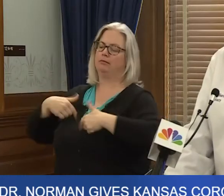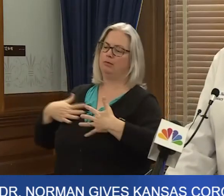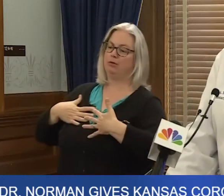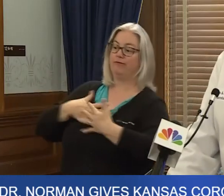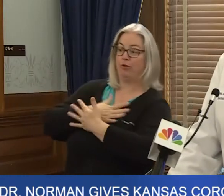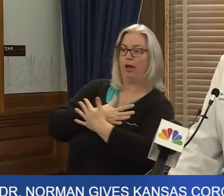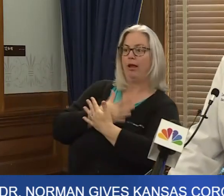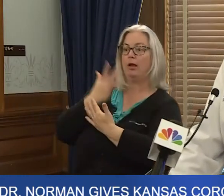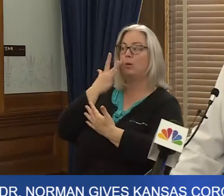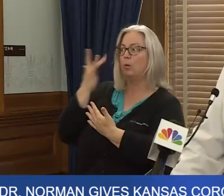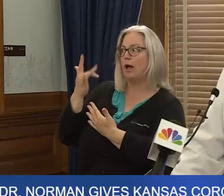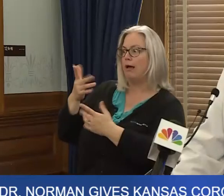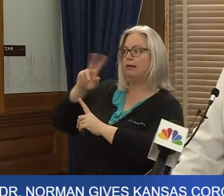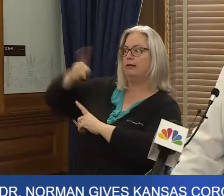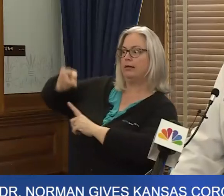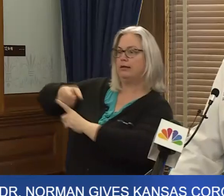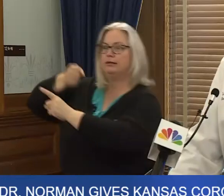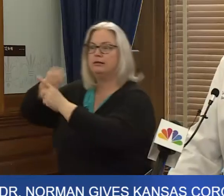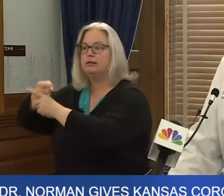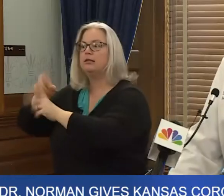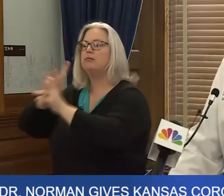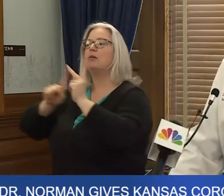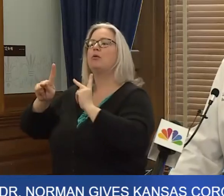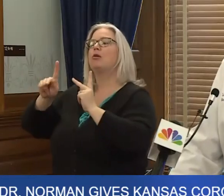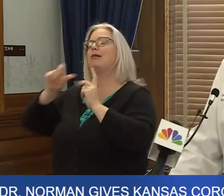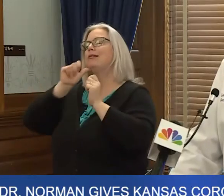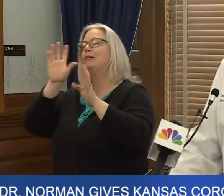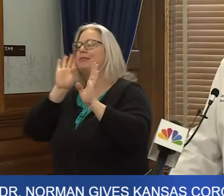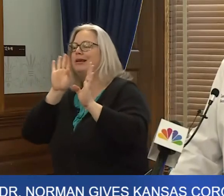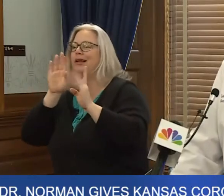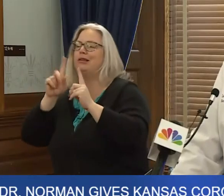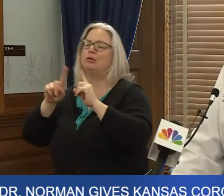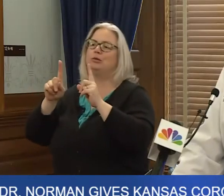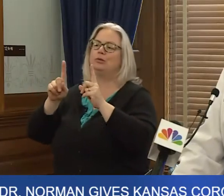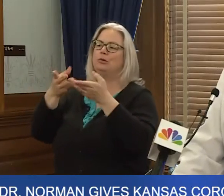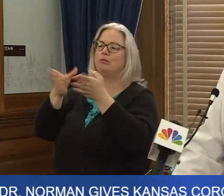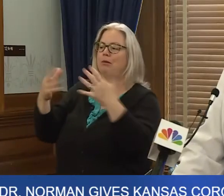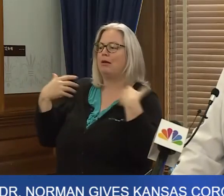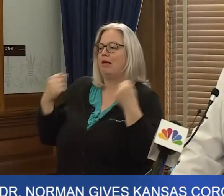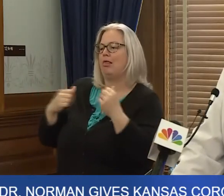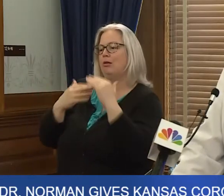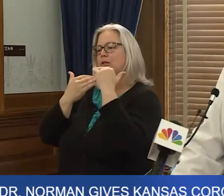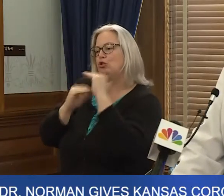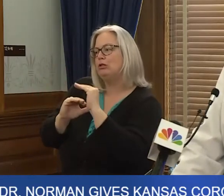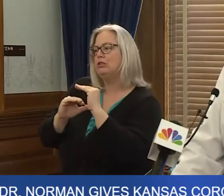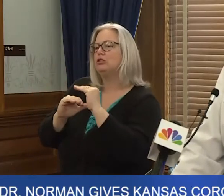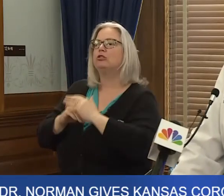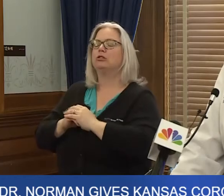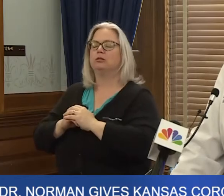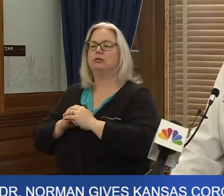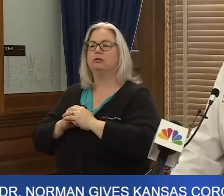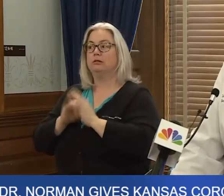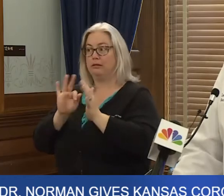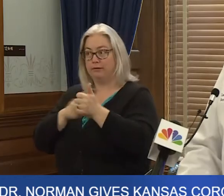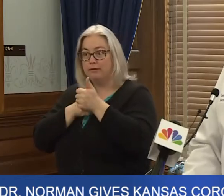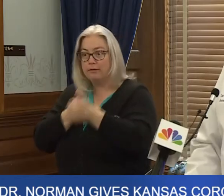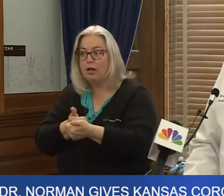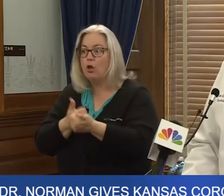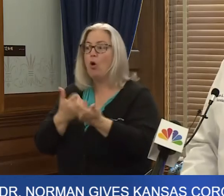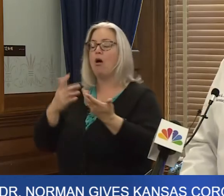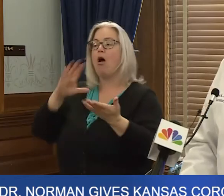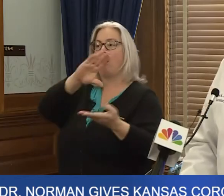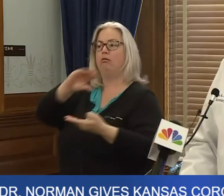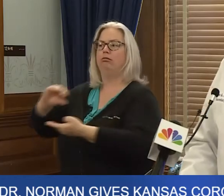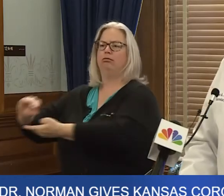be laxity in how people attend to the public health restrictions that should continue to be practiced.